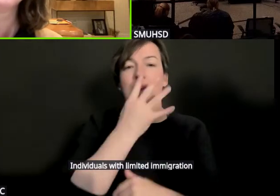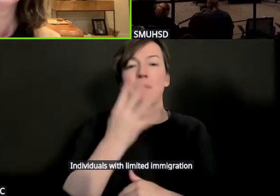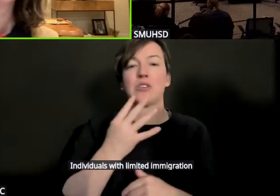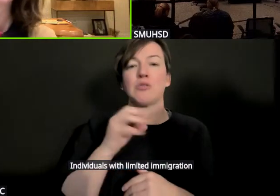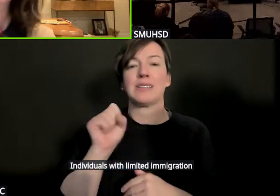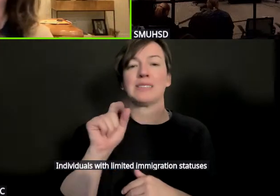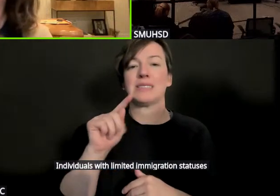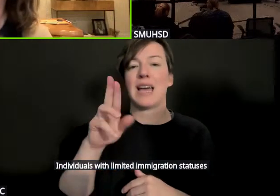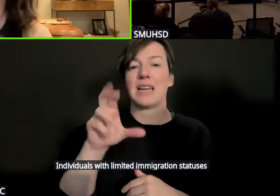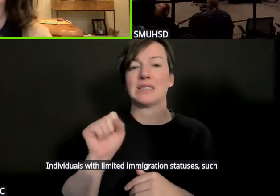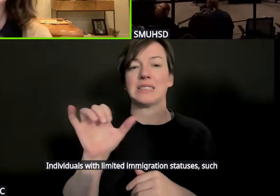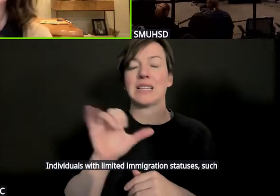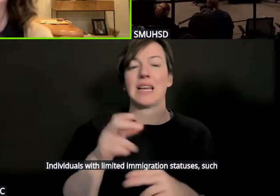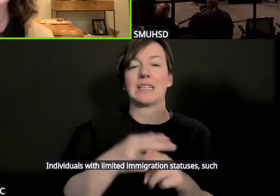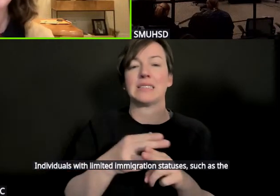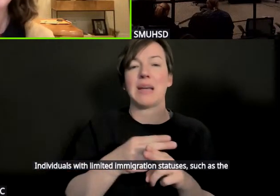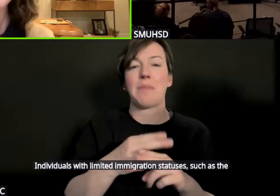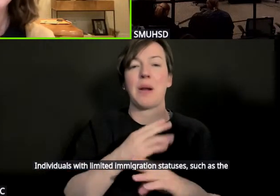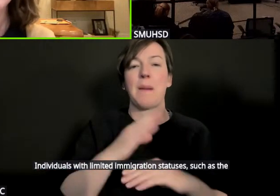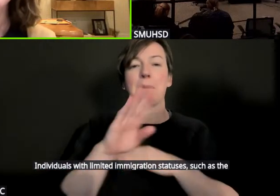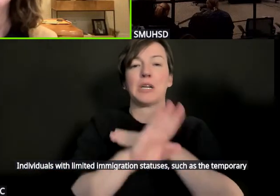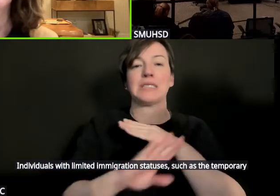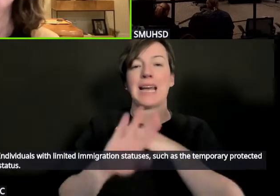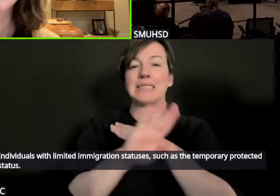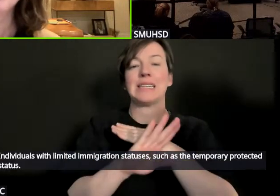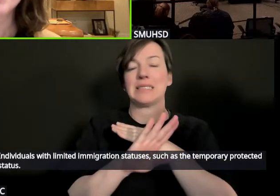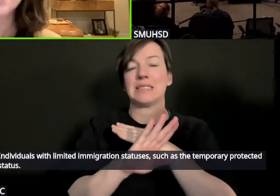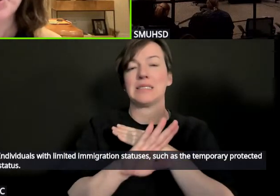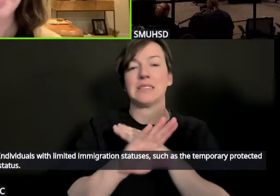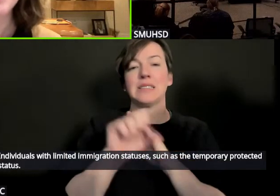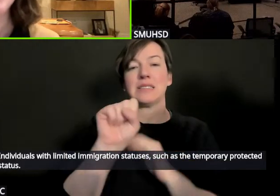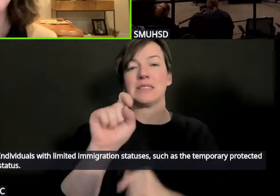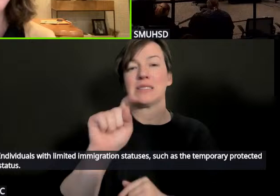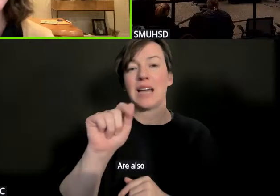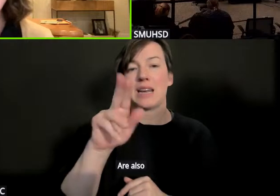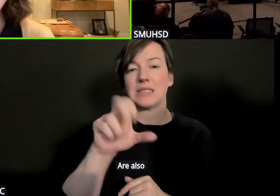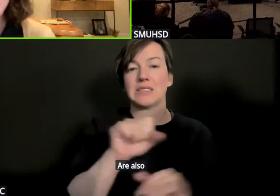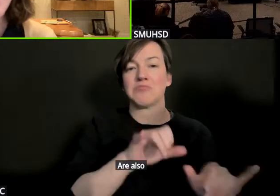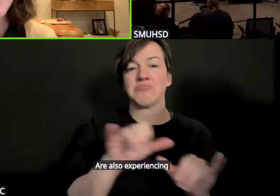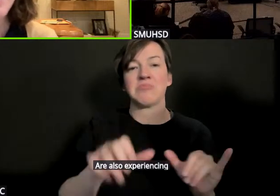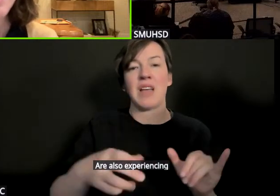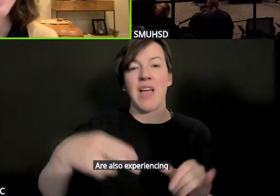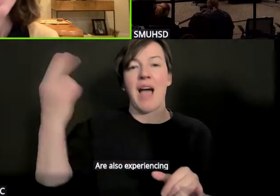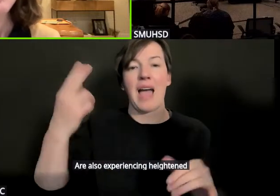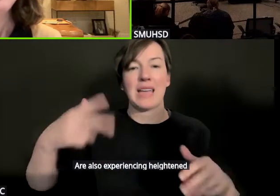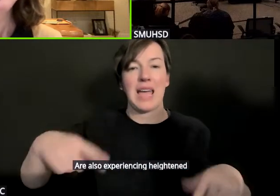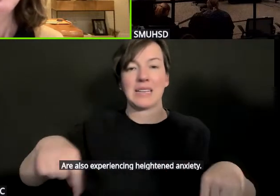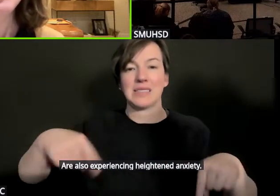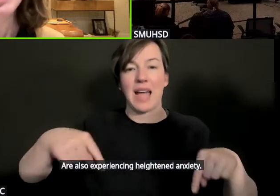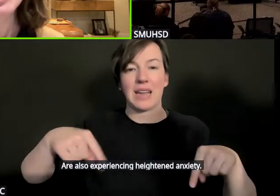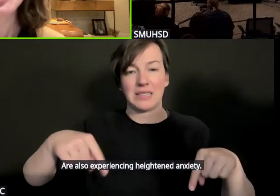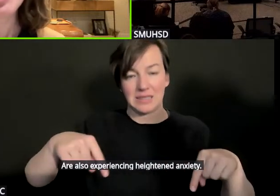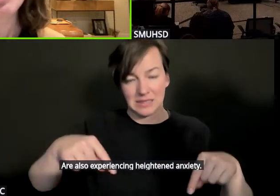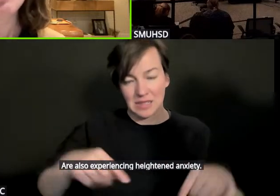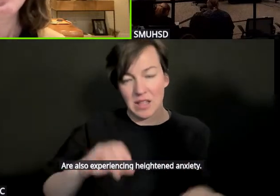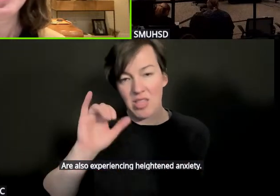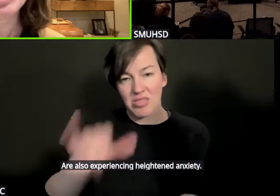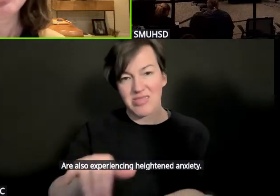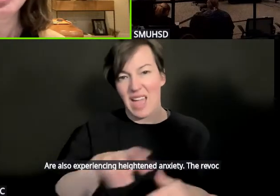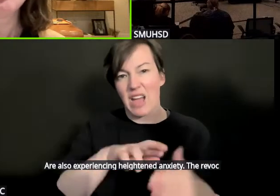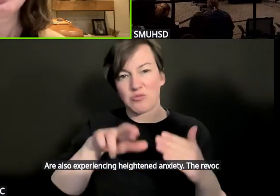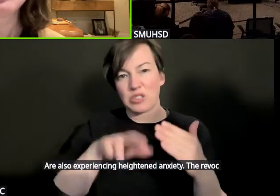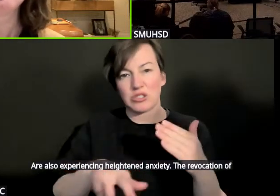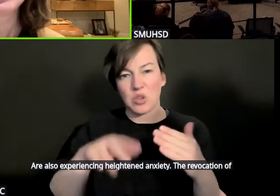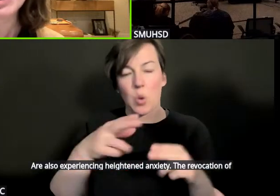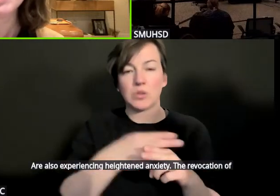such as the temporary protected status, are also experiencing heightened anxiety. The revocation of the